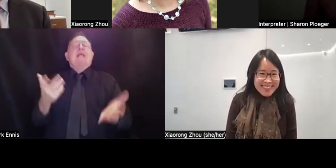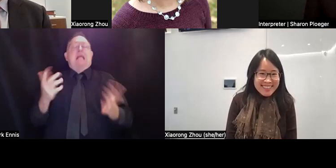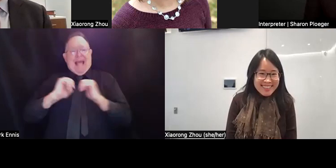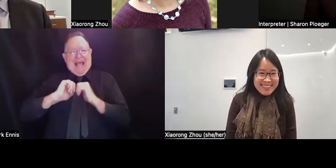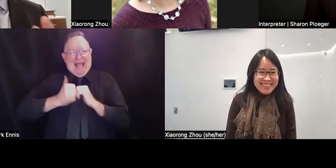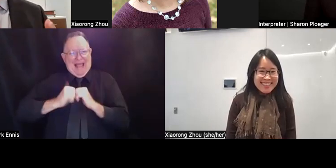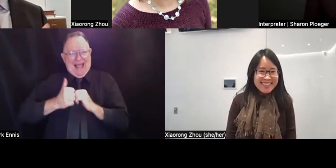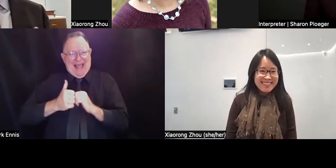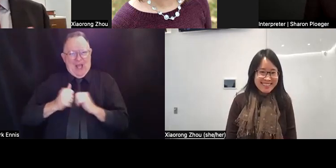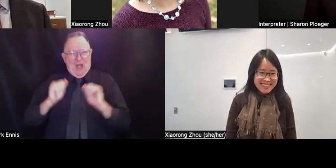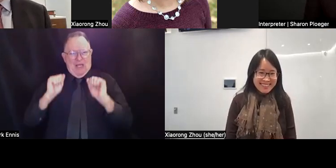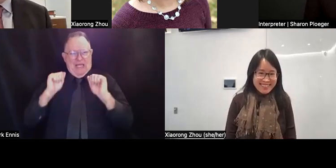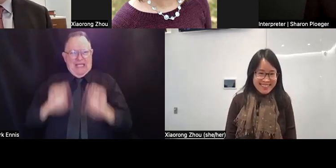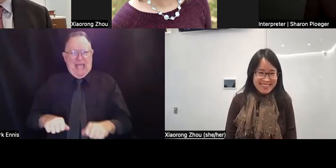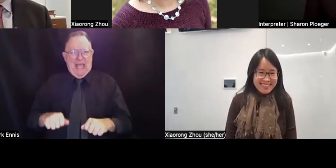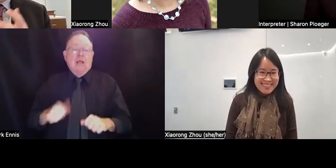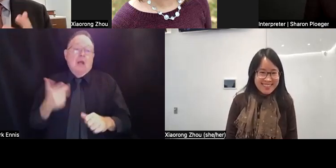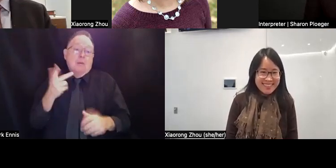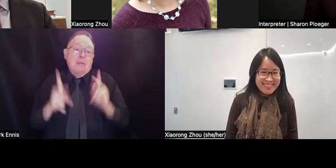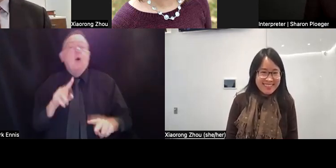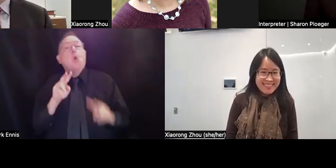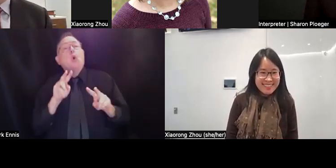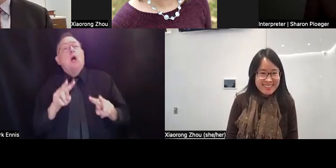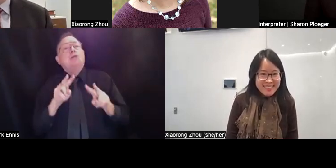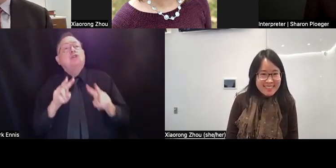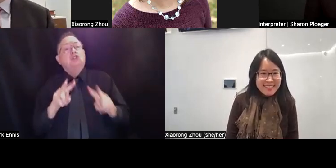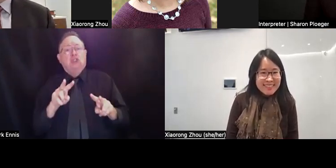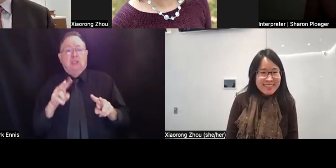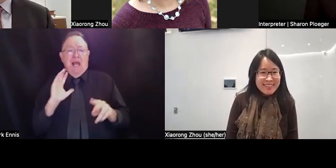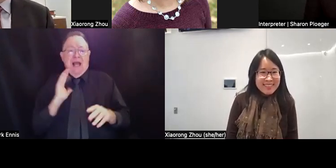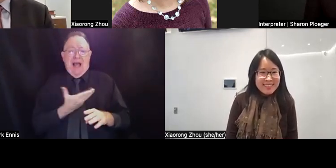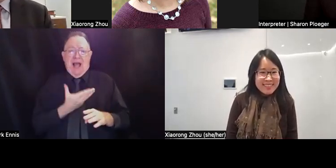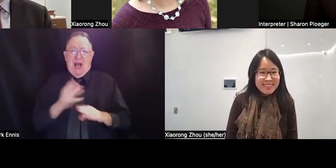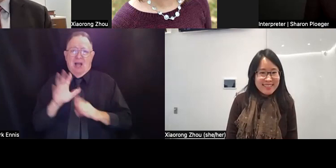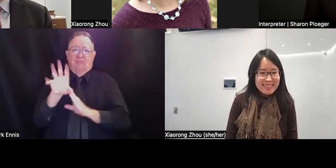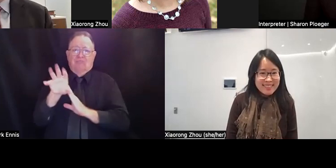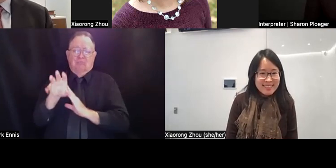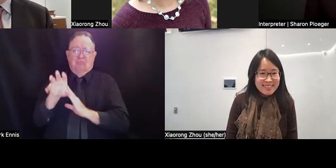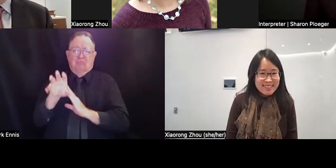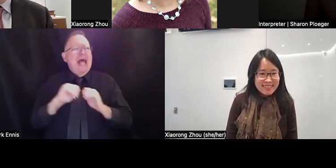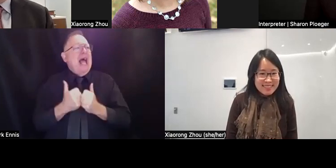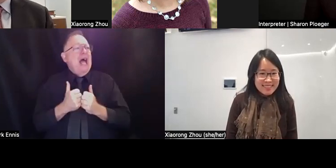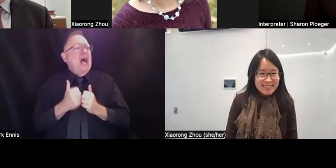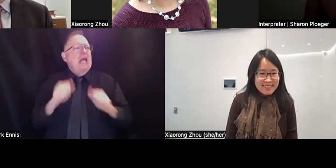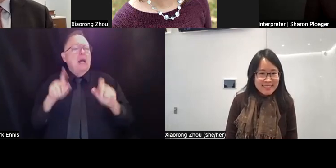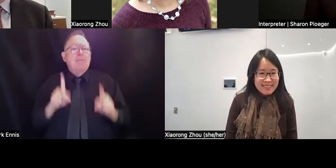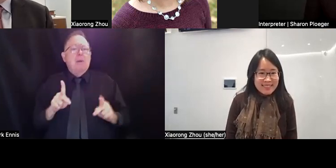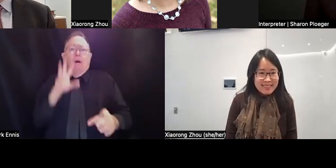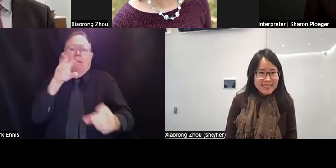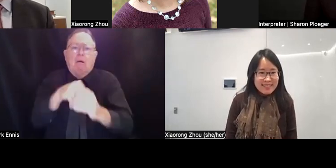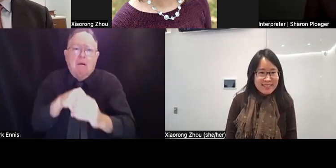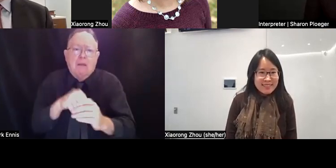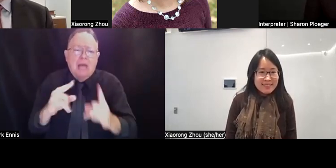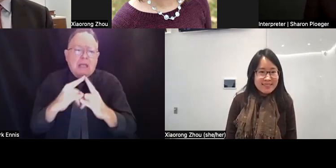how could anyone watching this video get involved with the camp? Maybe they know a young deaf